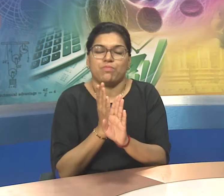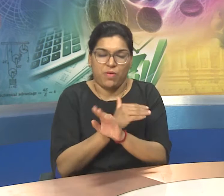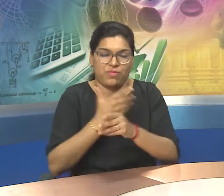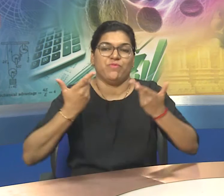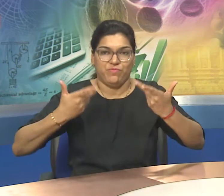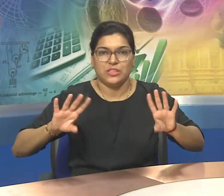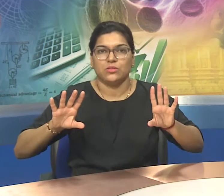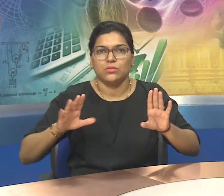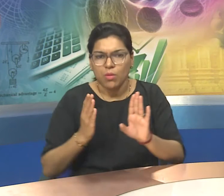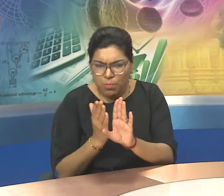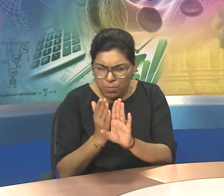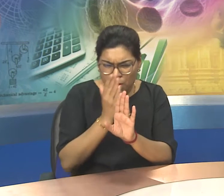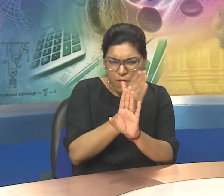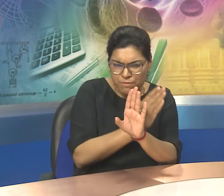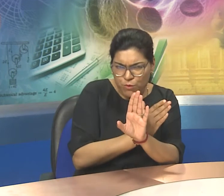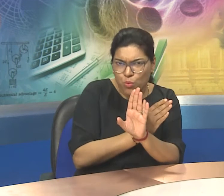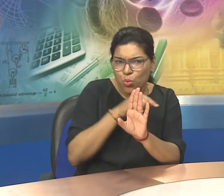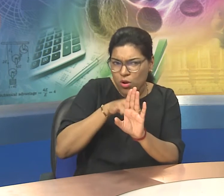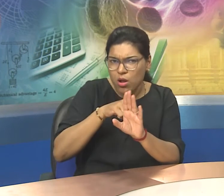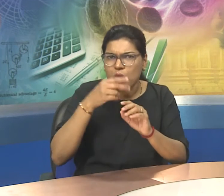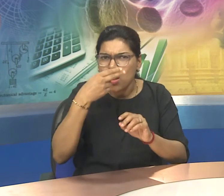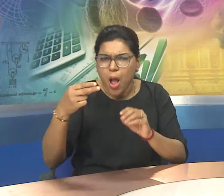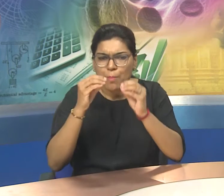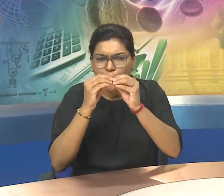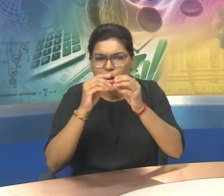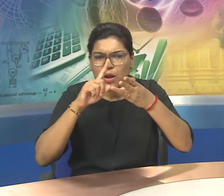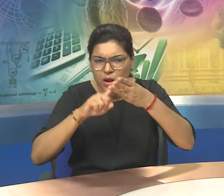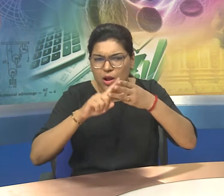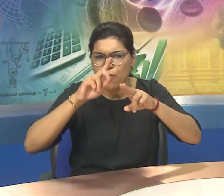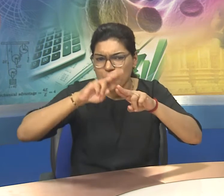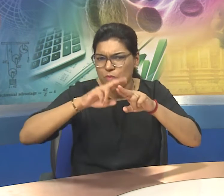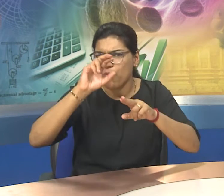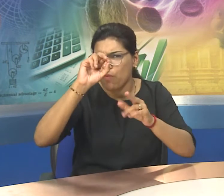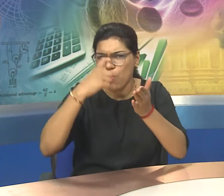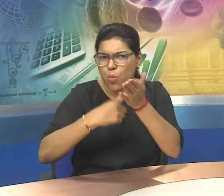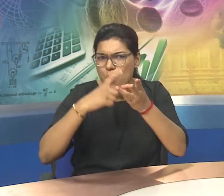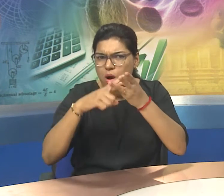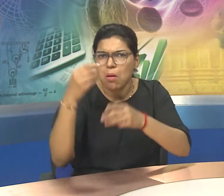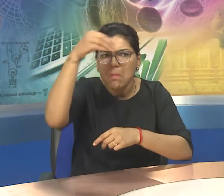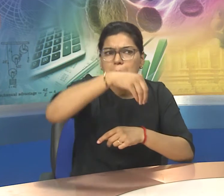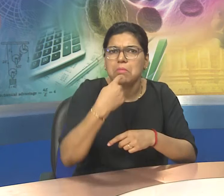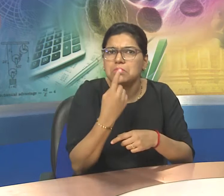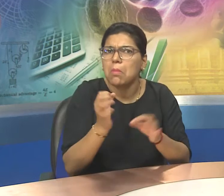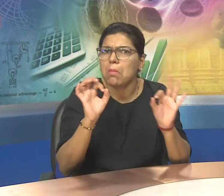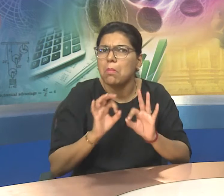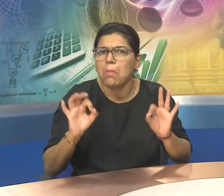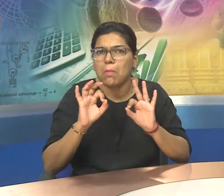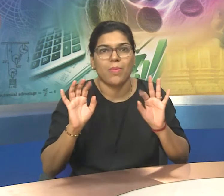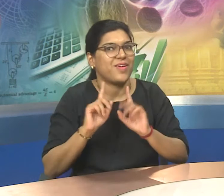While conversation, we talk that she just recently completed her work.